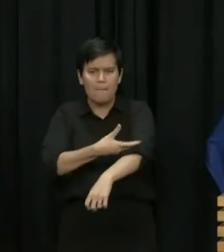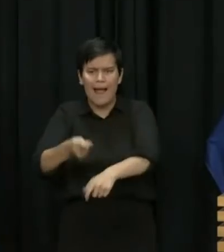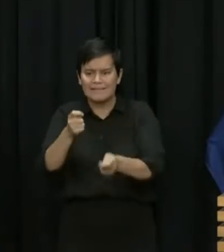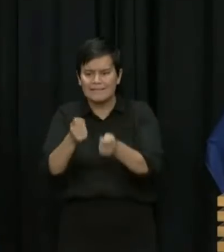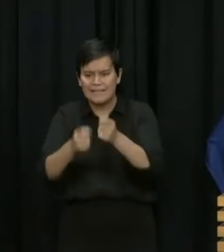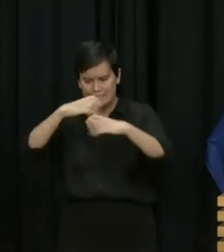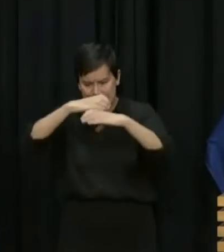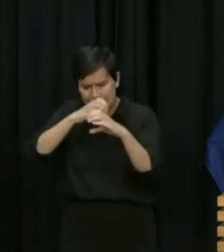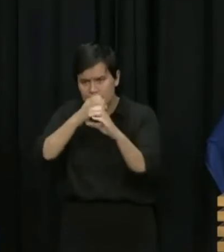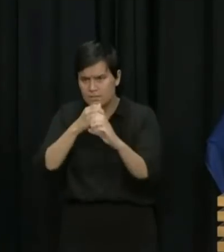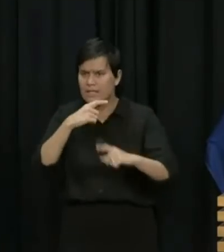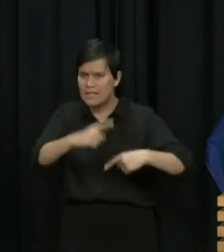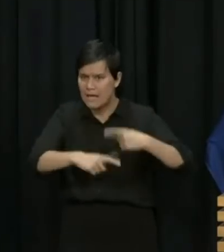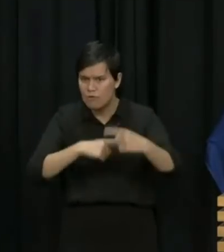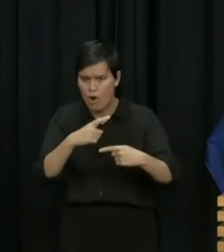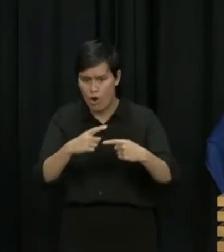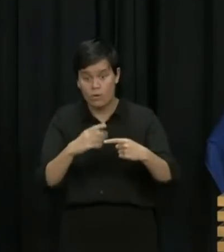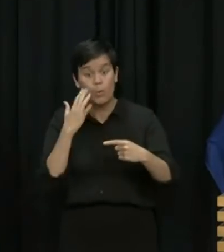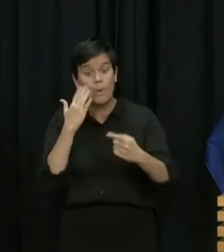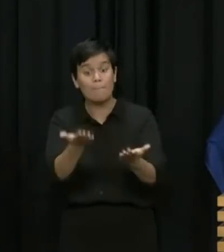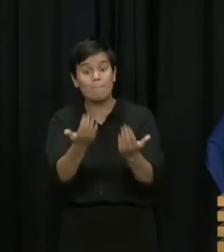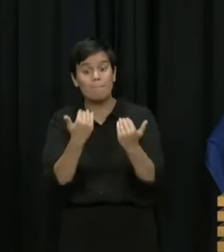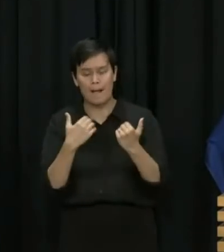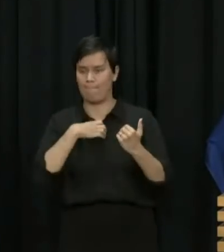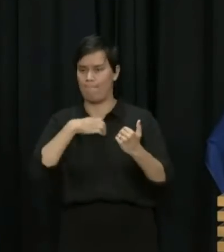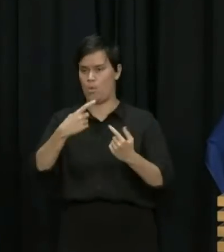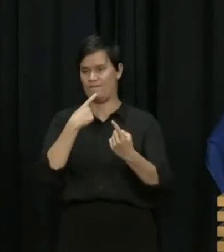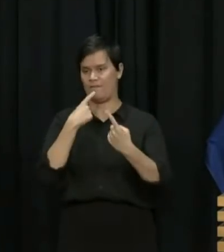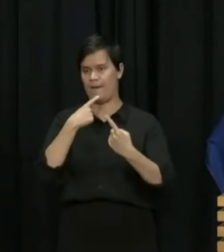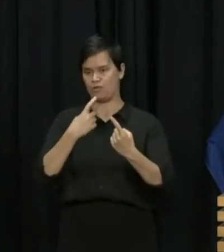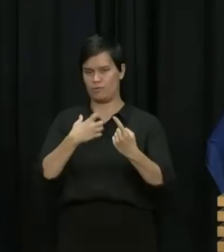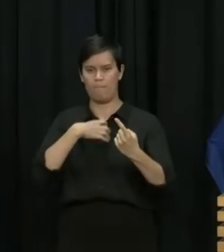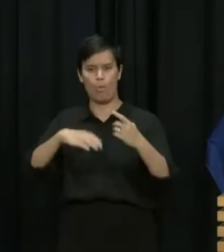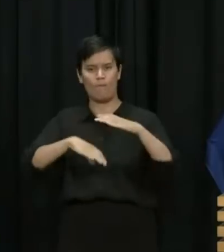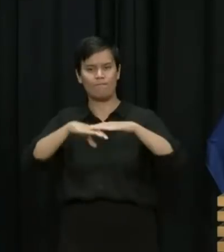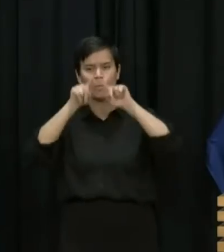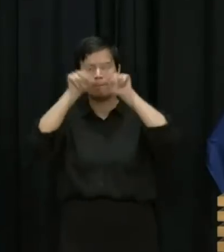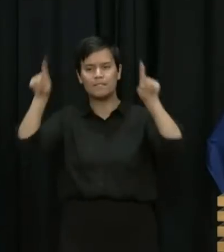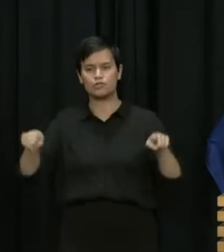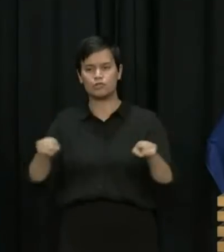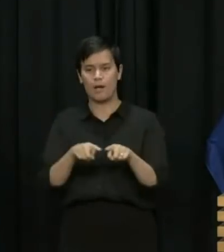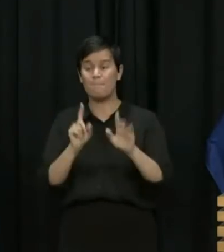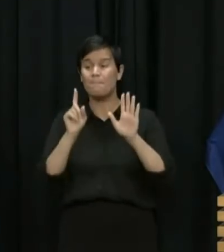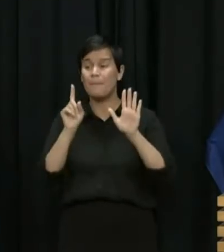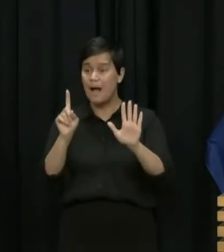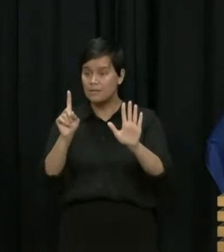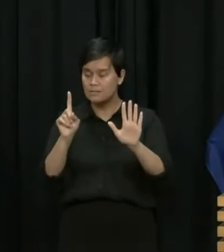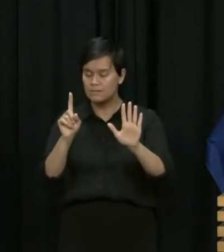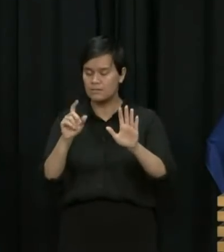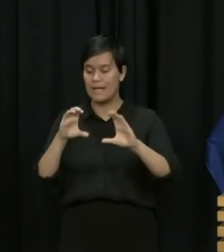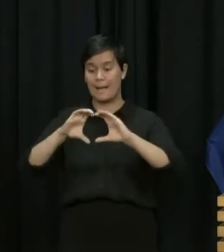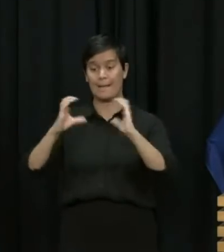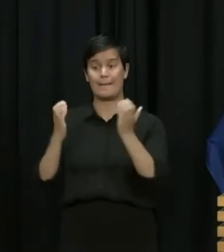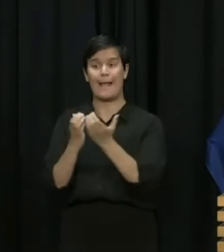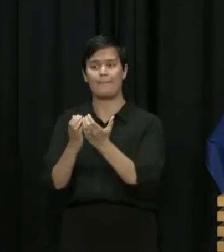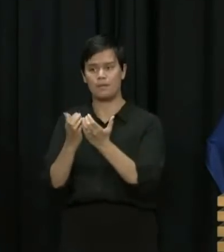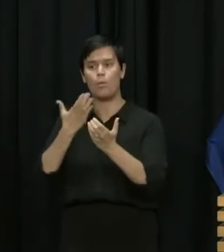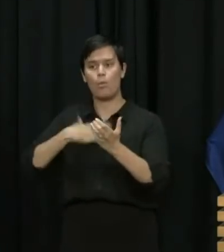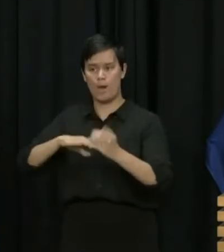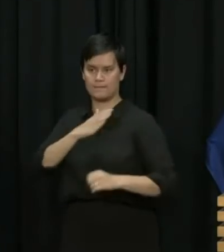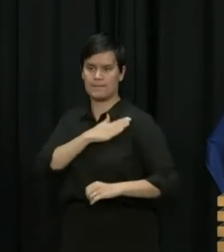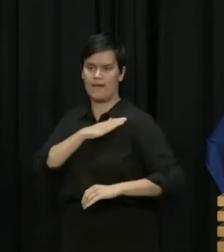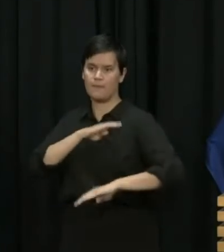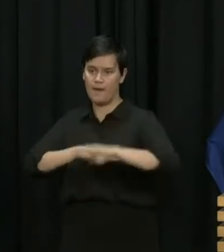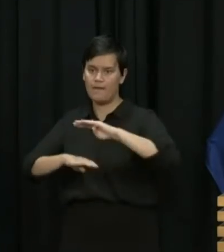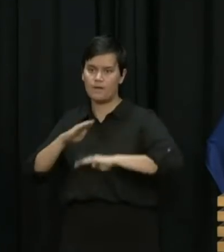important pieces of this puzzle. Regardless, Cabinet has chosen to respond with a cautious approach